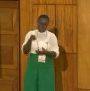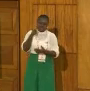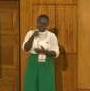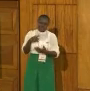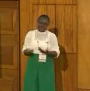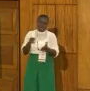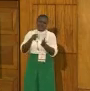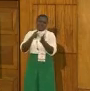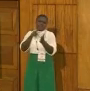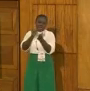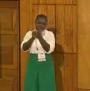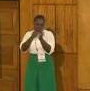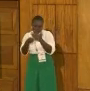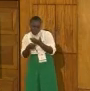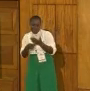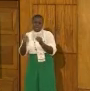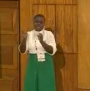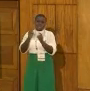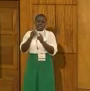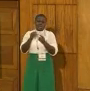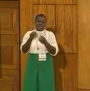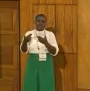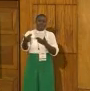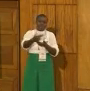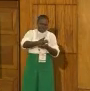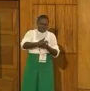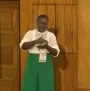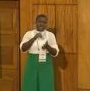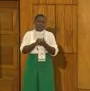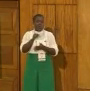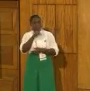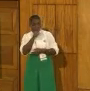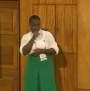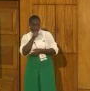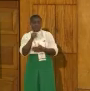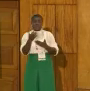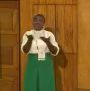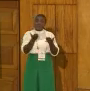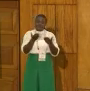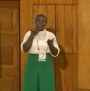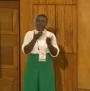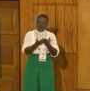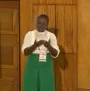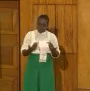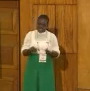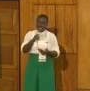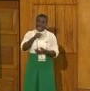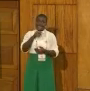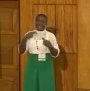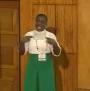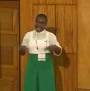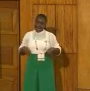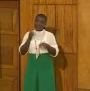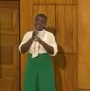PEP via referrals. And they did get back to us with the feedback that the service was warmer, the reception was warmer from these healthcare facilities where